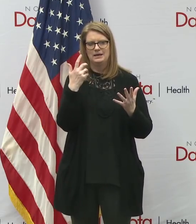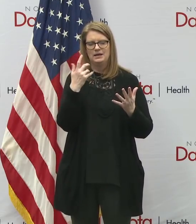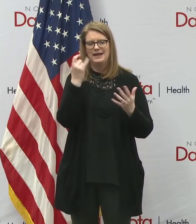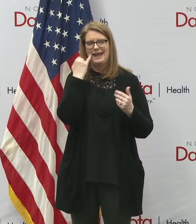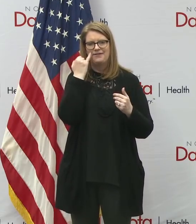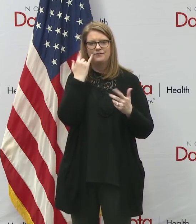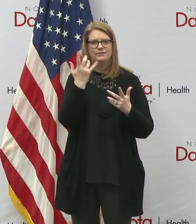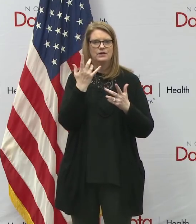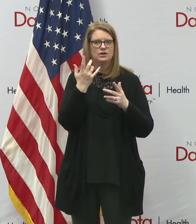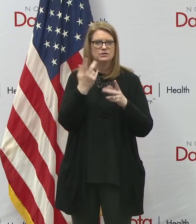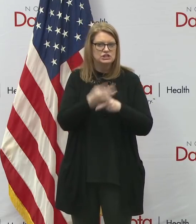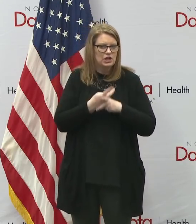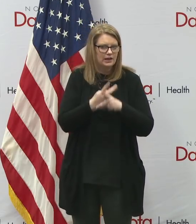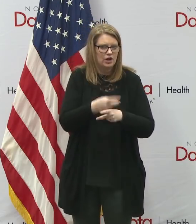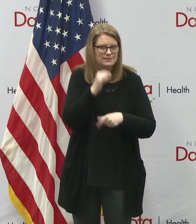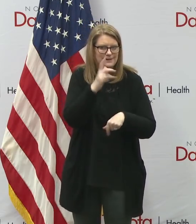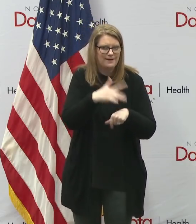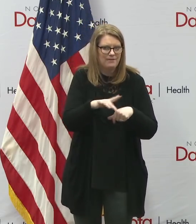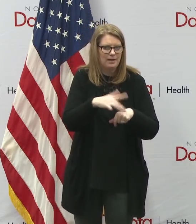childcare is not available.